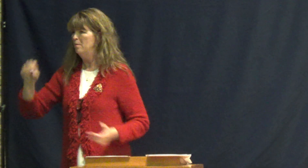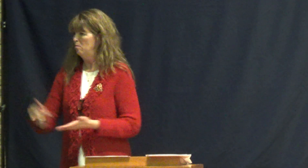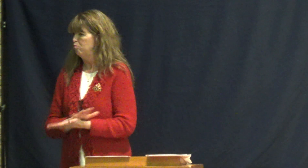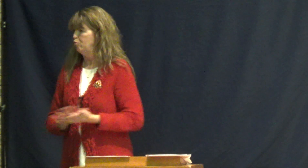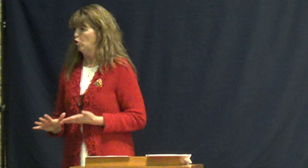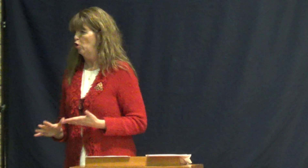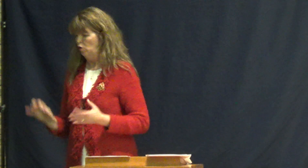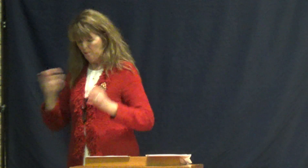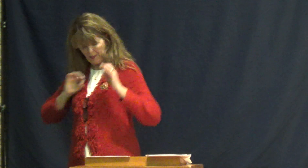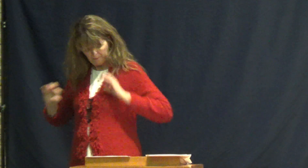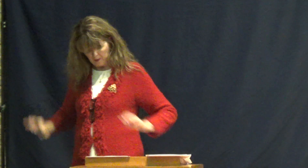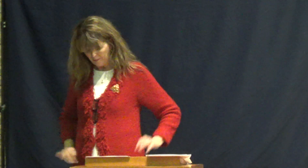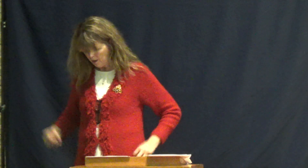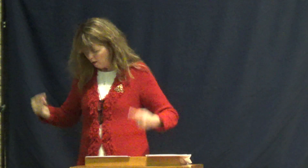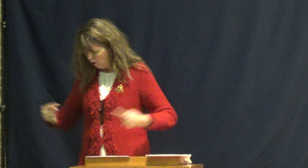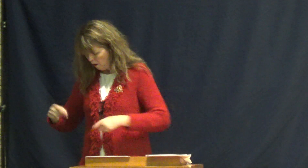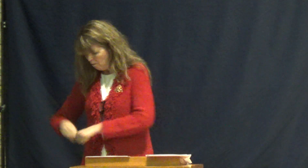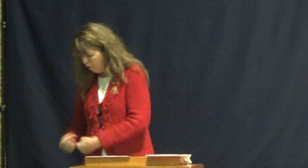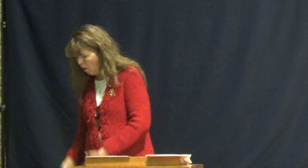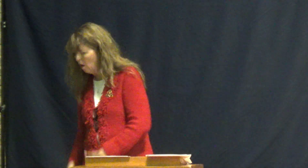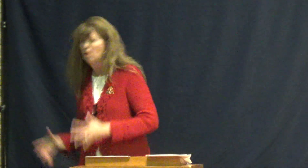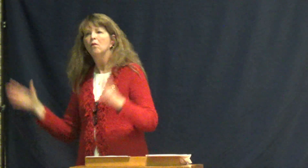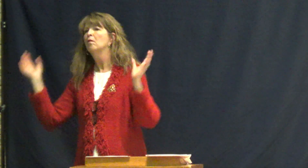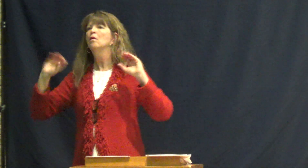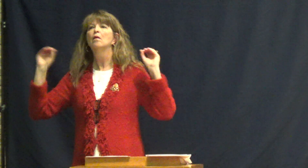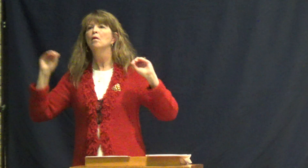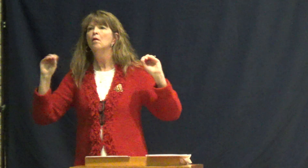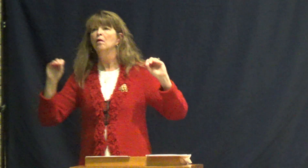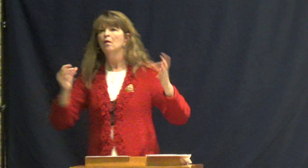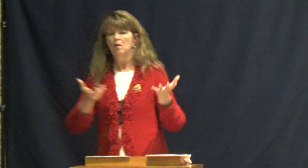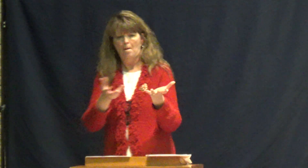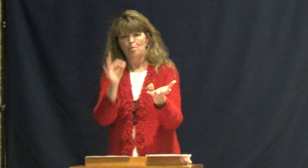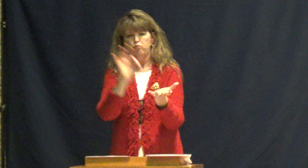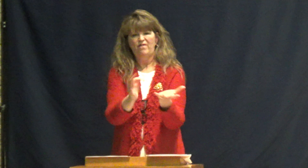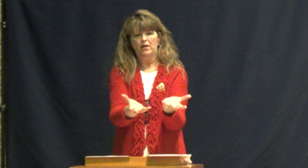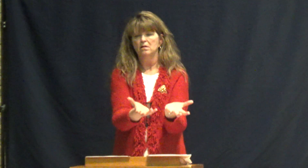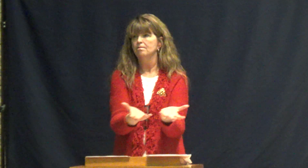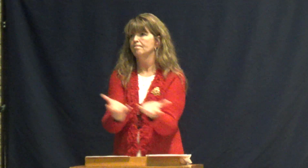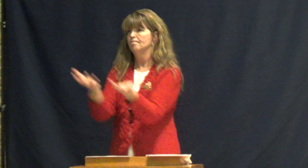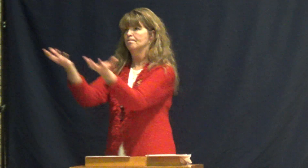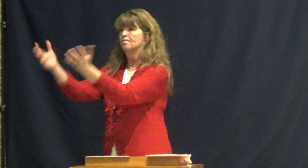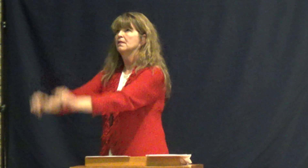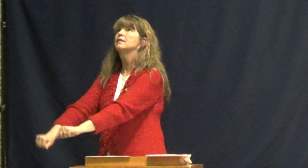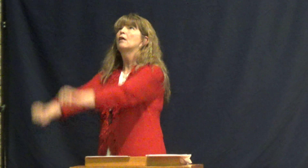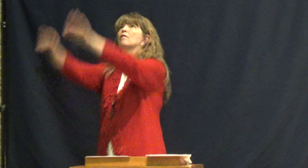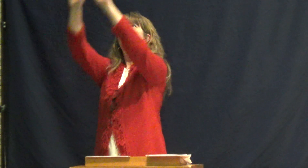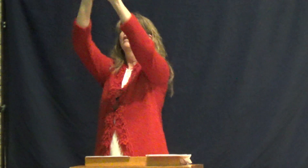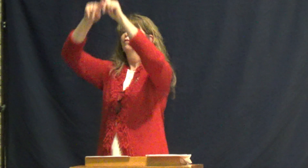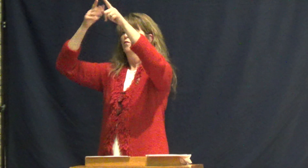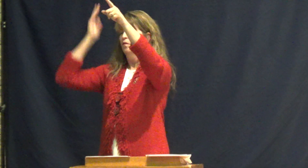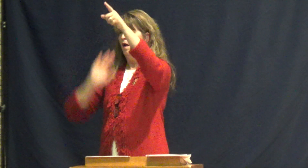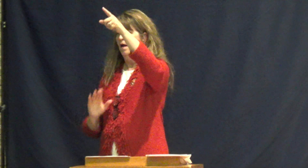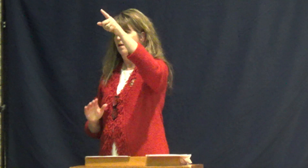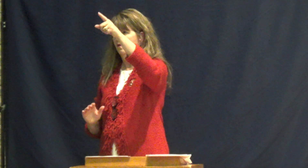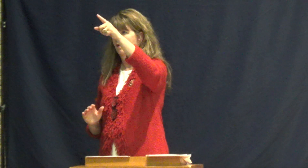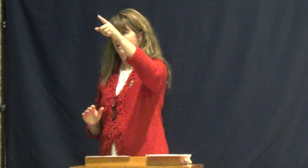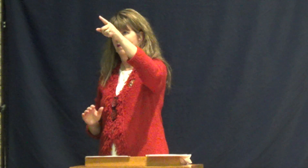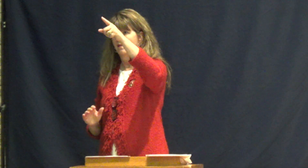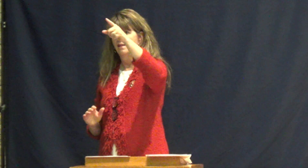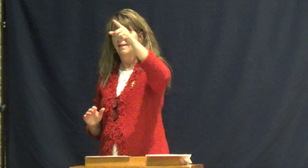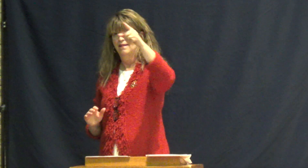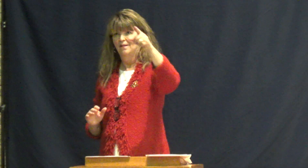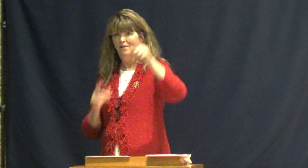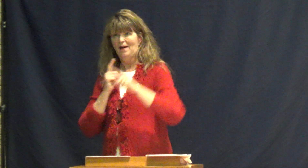spot or blemish. They had to be absolutely perfect. They couldn't have any type